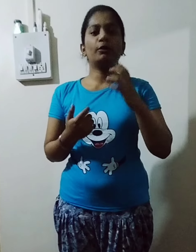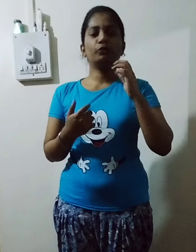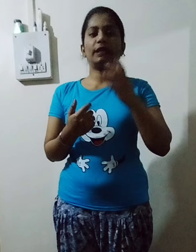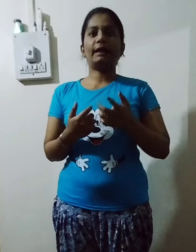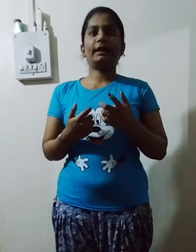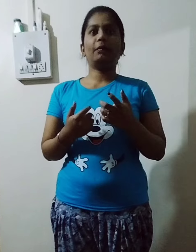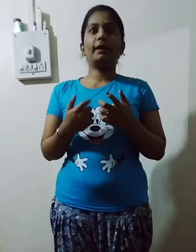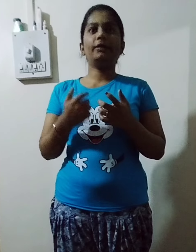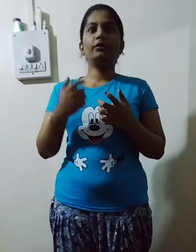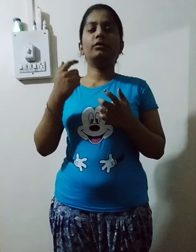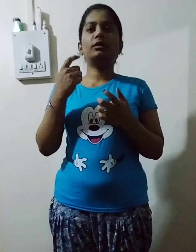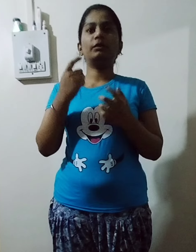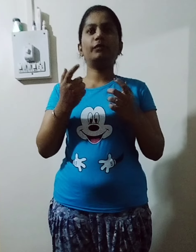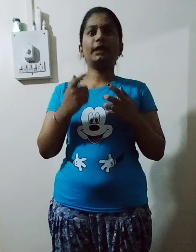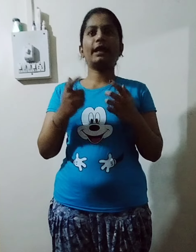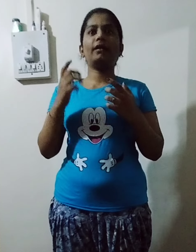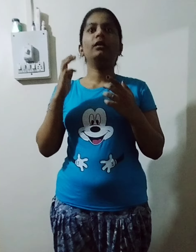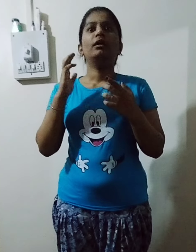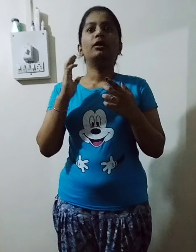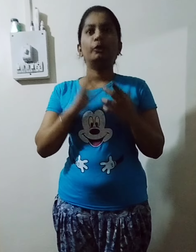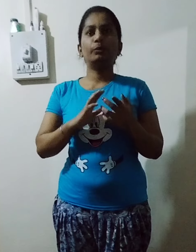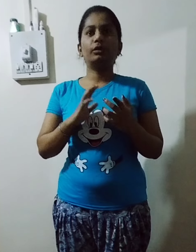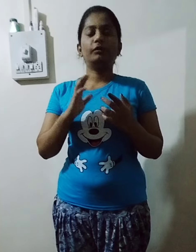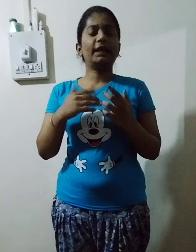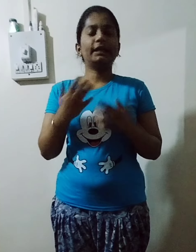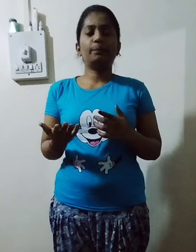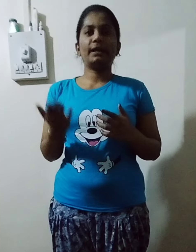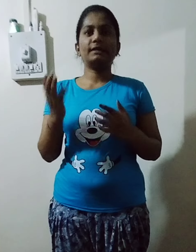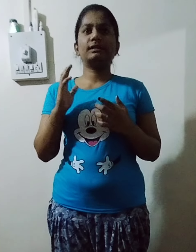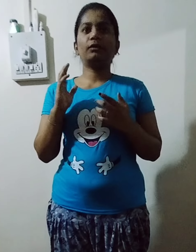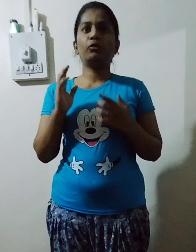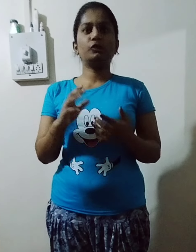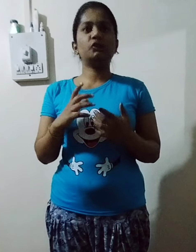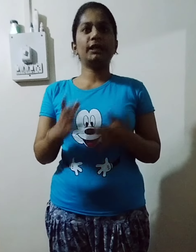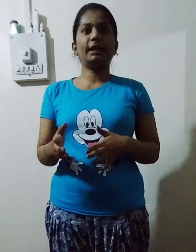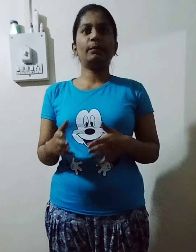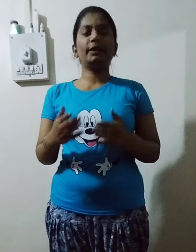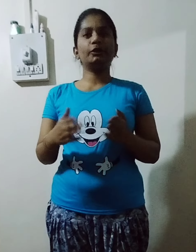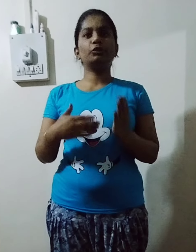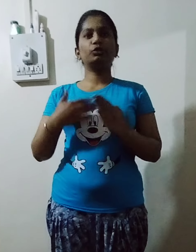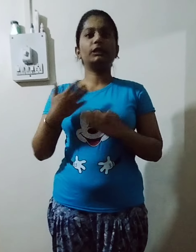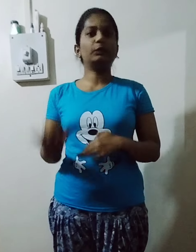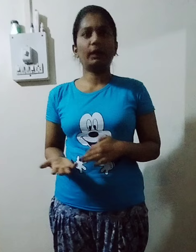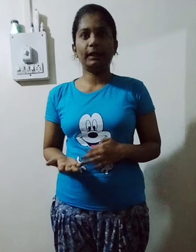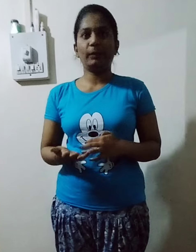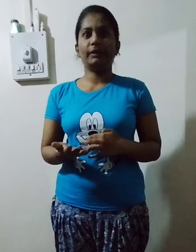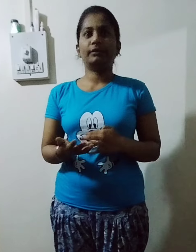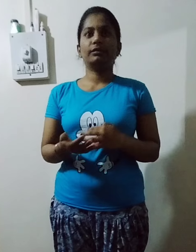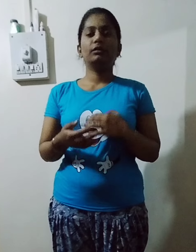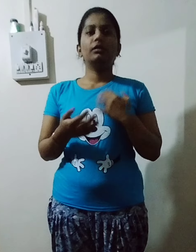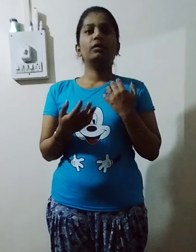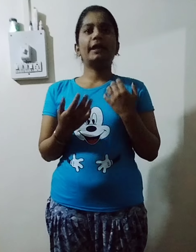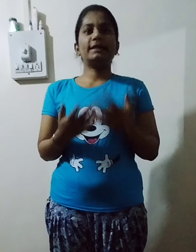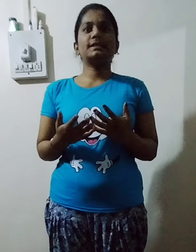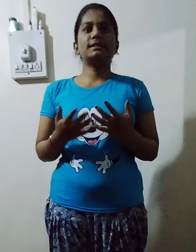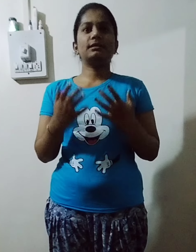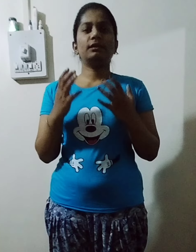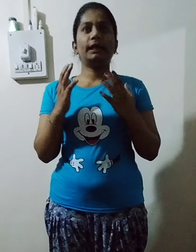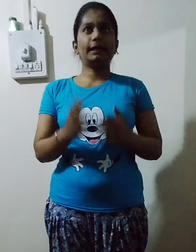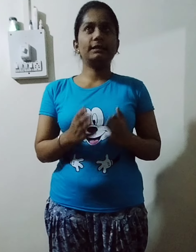that element we can replace the original element into the new element. Next is a int